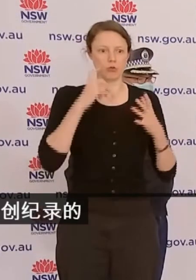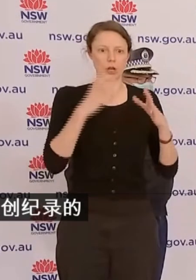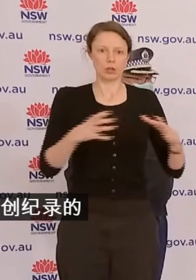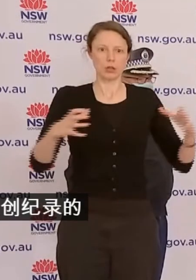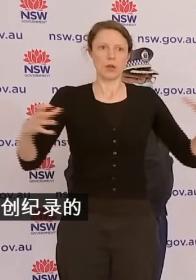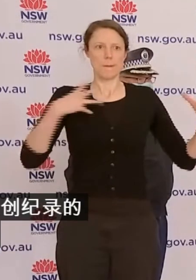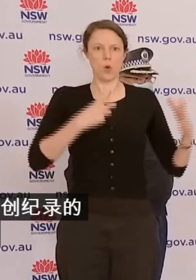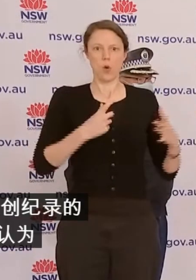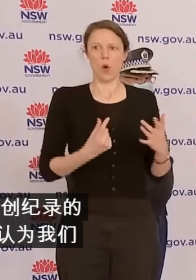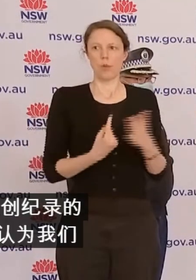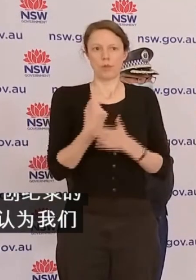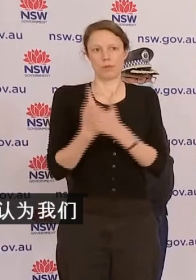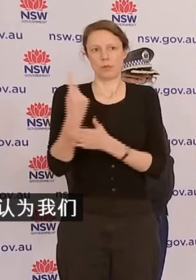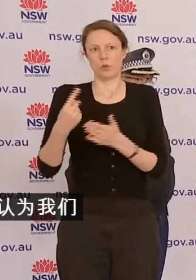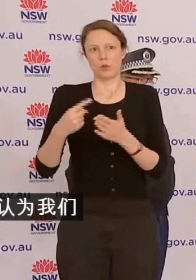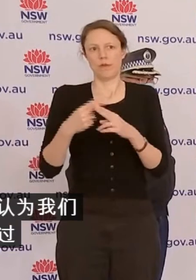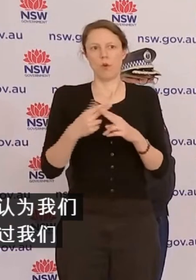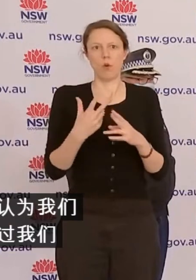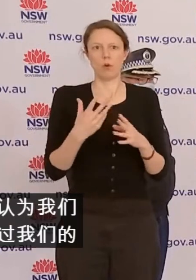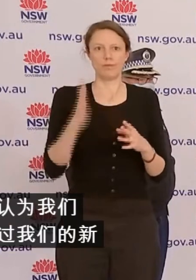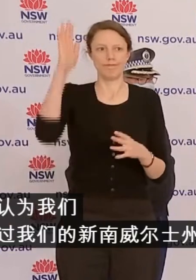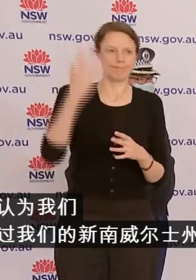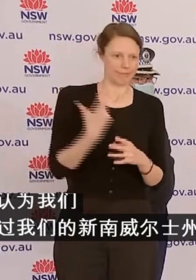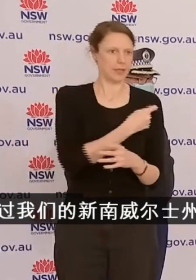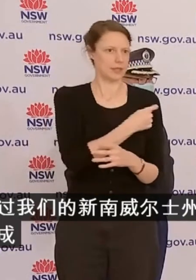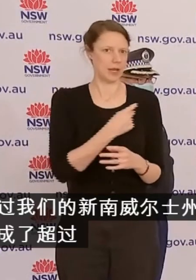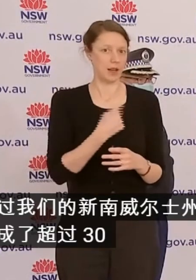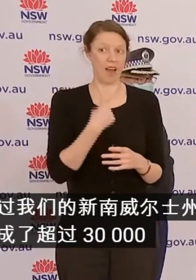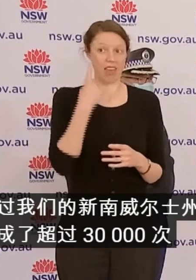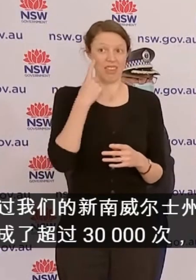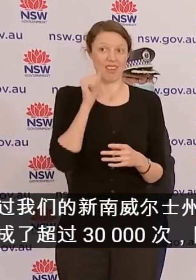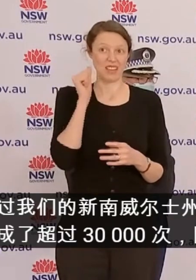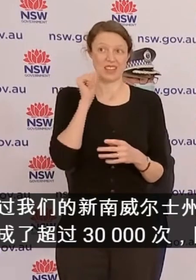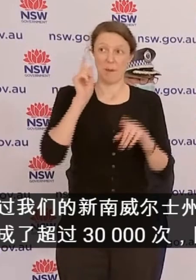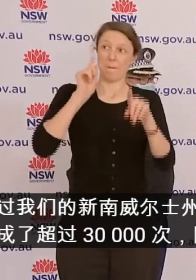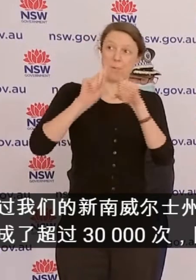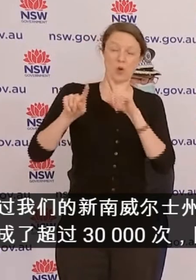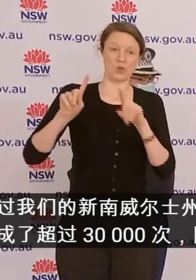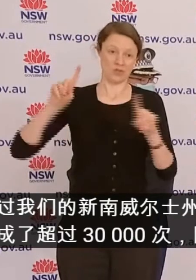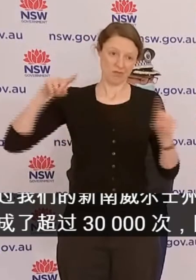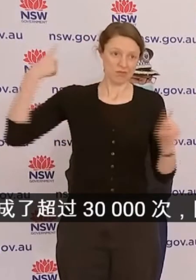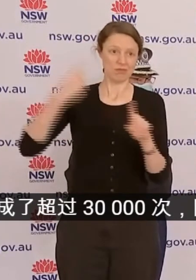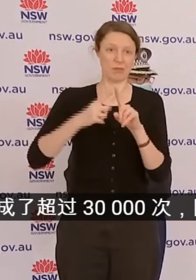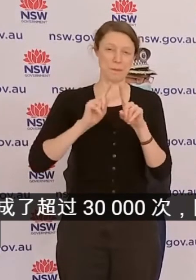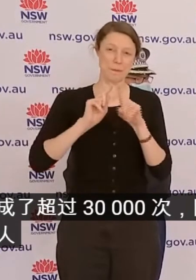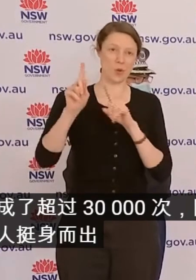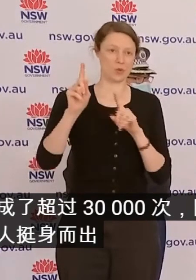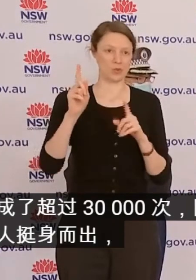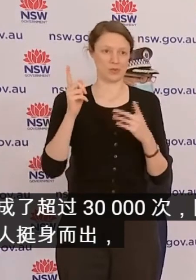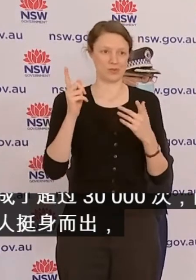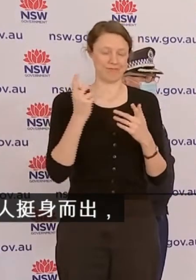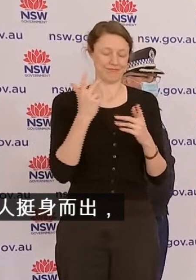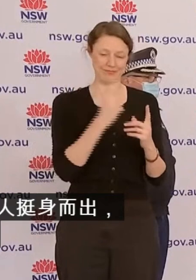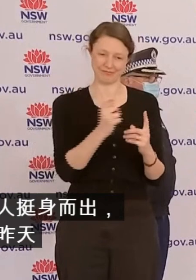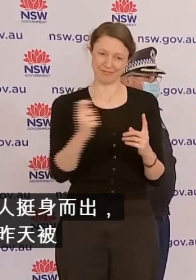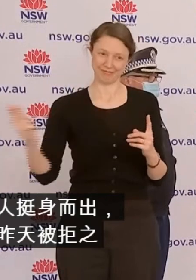the highest day. I think we did over 30,000 in one day through our New South Wales Health site. So it's very encouraging that so many people are coming